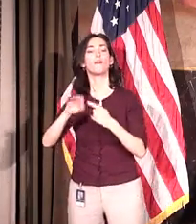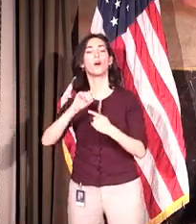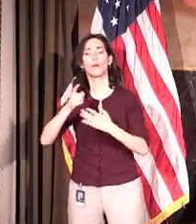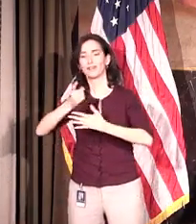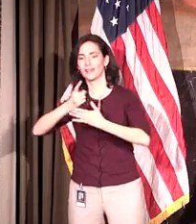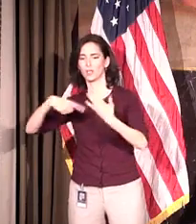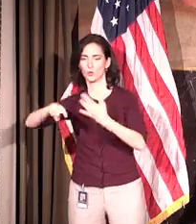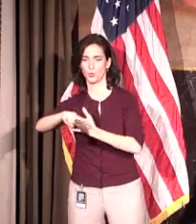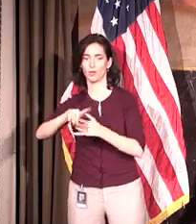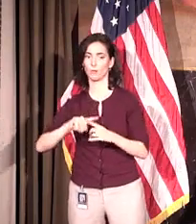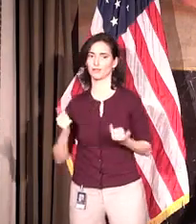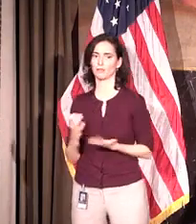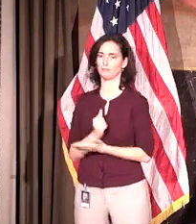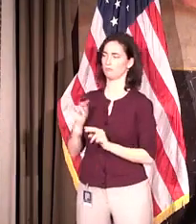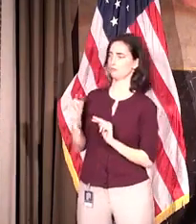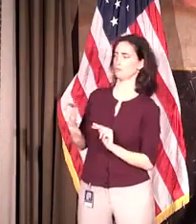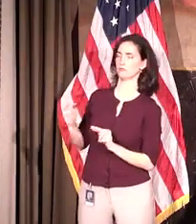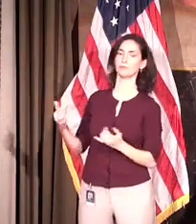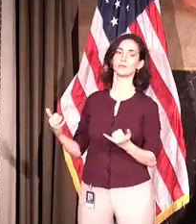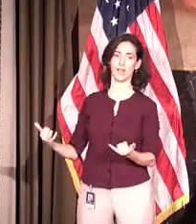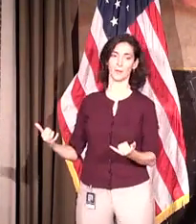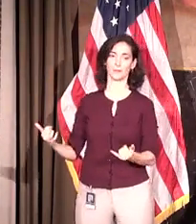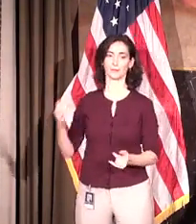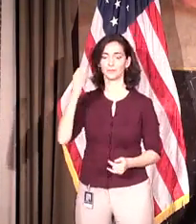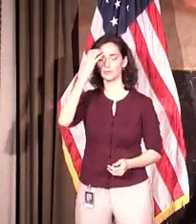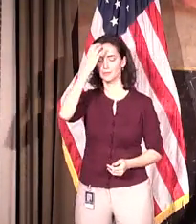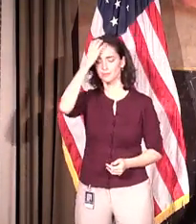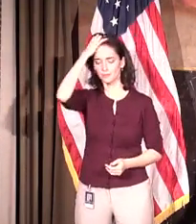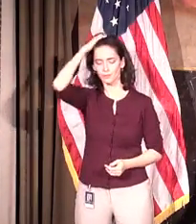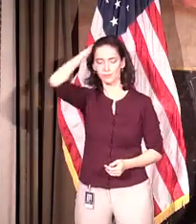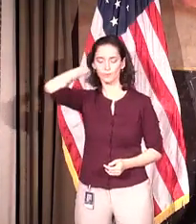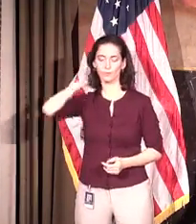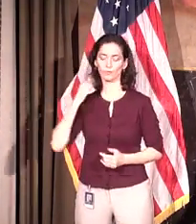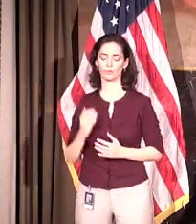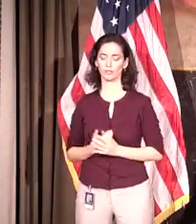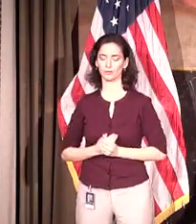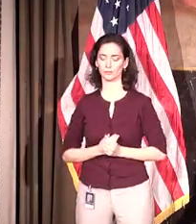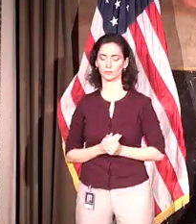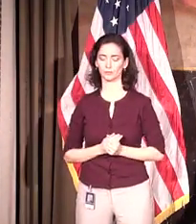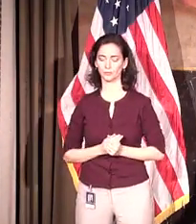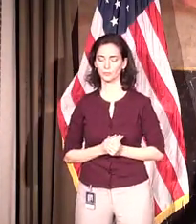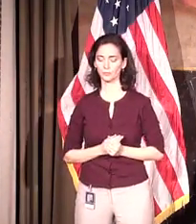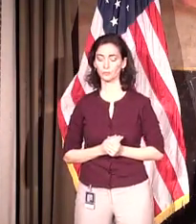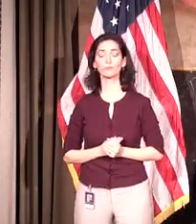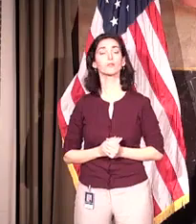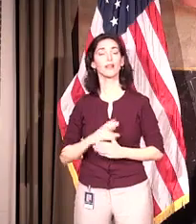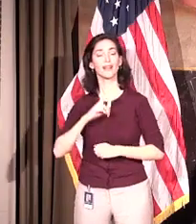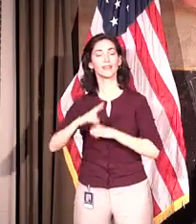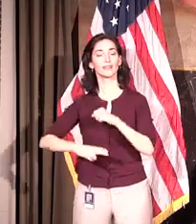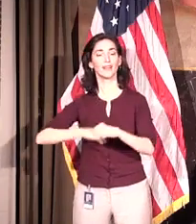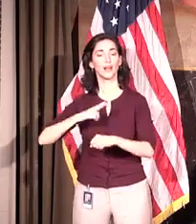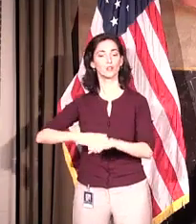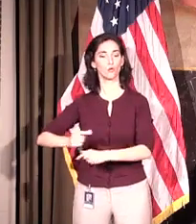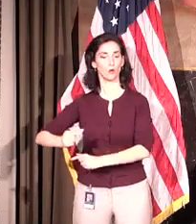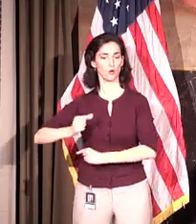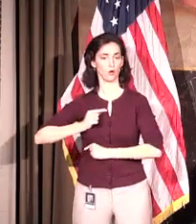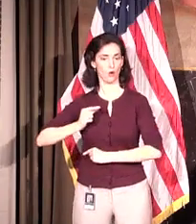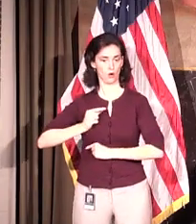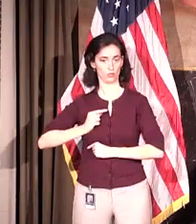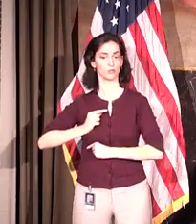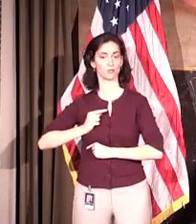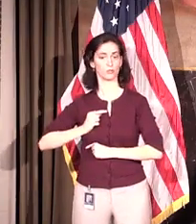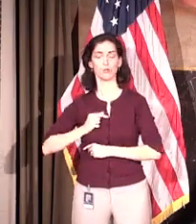be paying attention to it. The National Guard continues to have more than 1,000